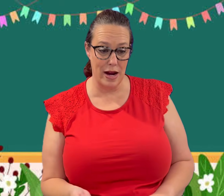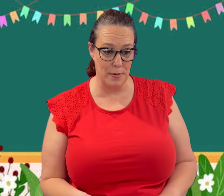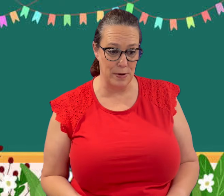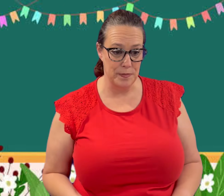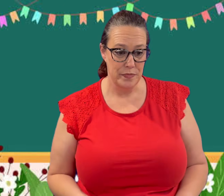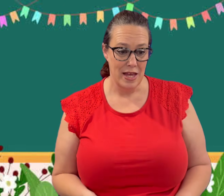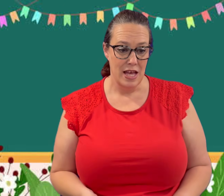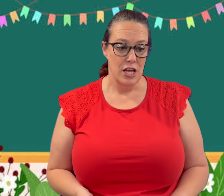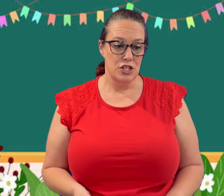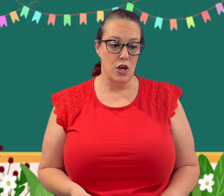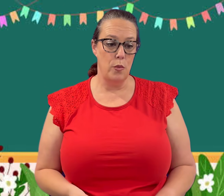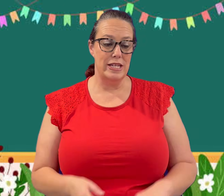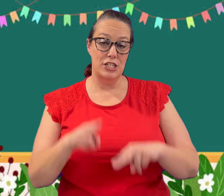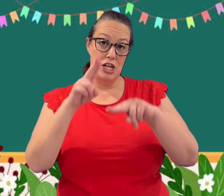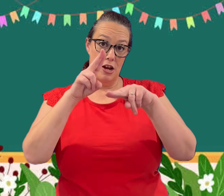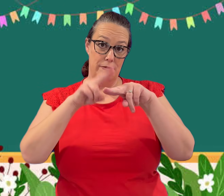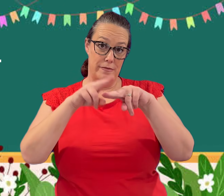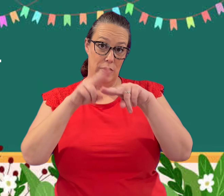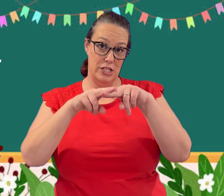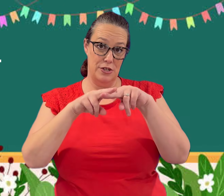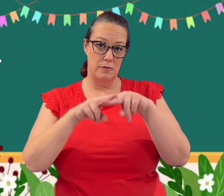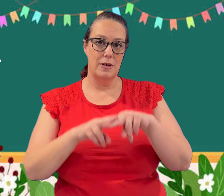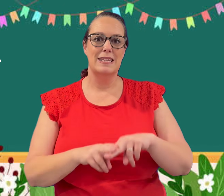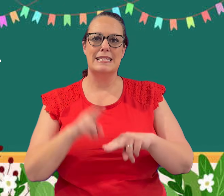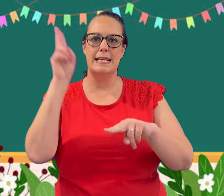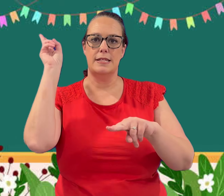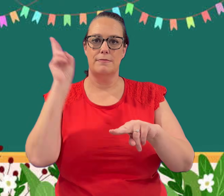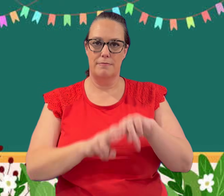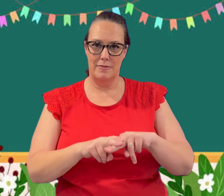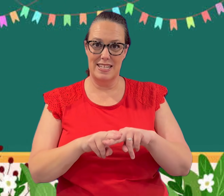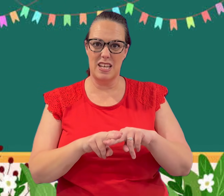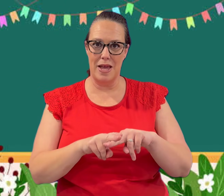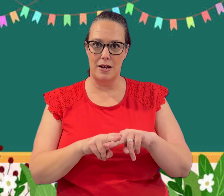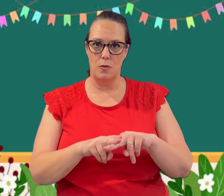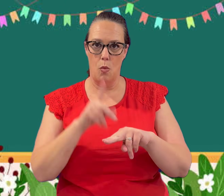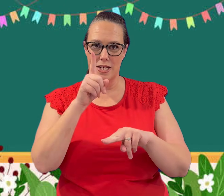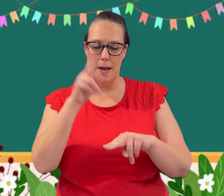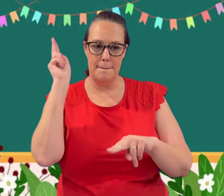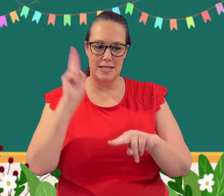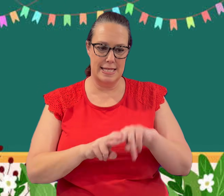grammar. So, we did chair, 1, 2. Sit, it's a command, 1 time. Sit.